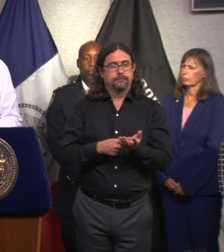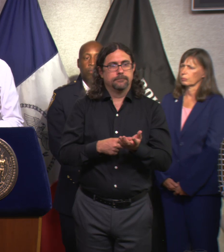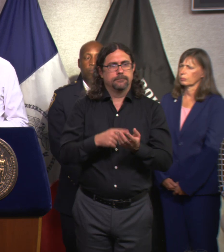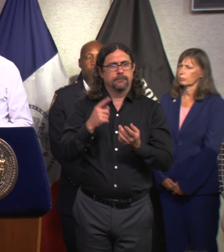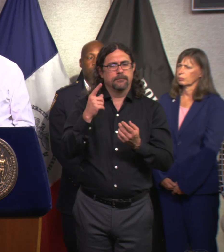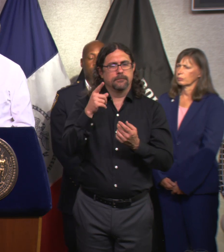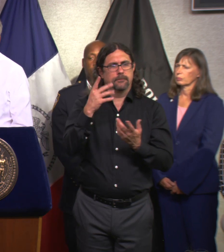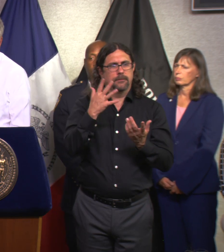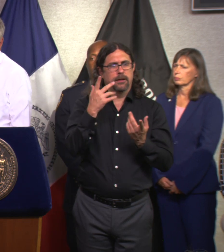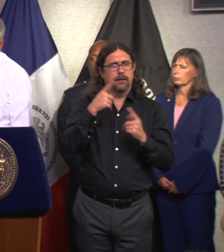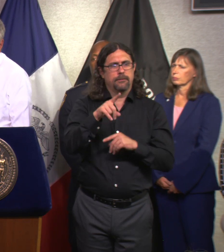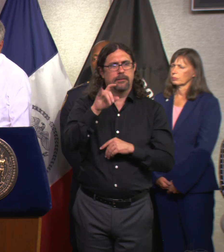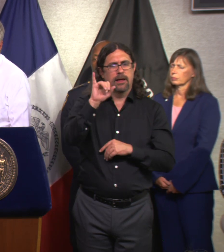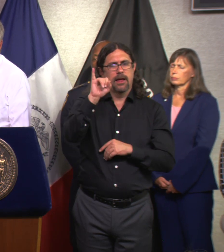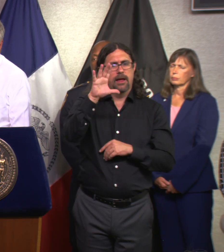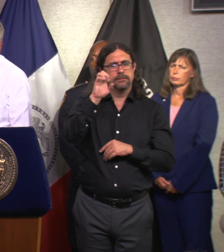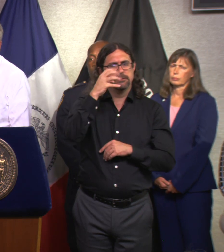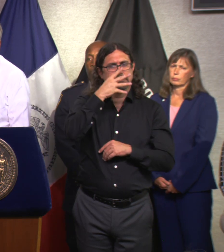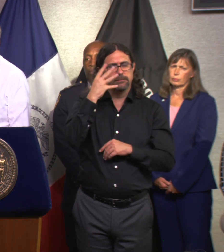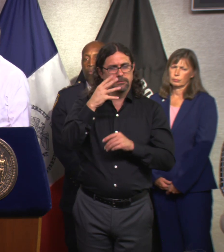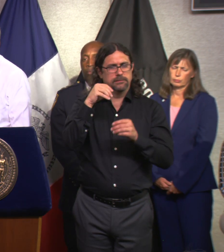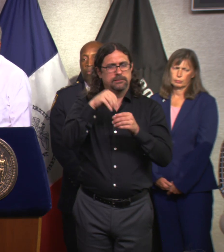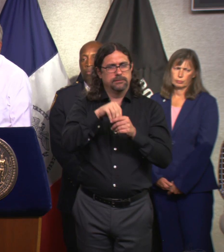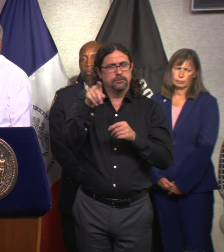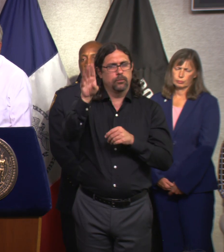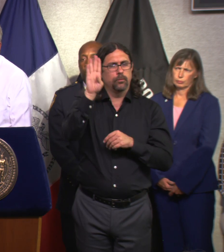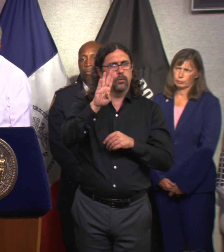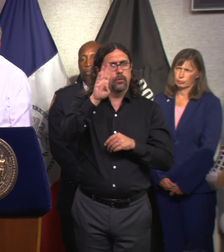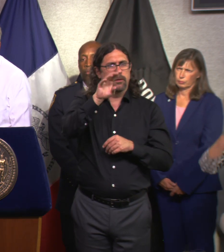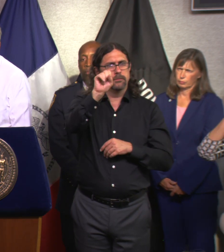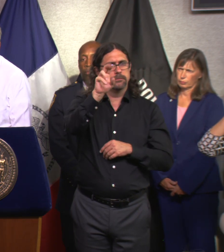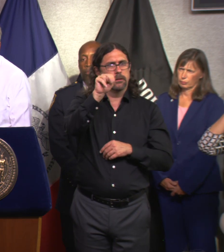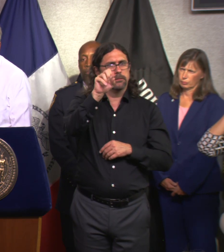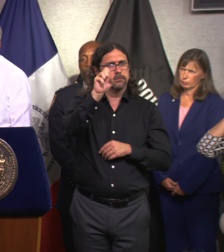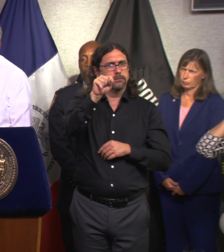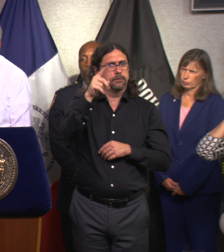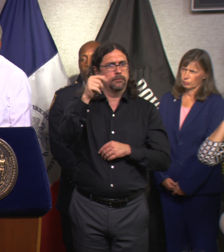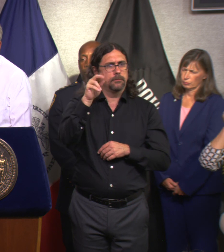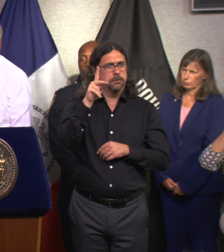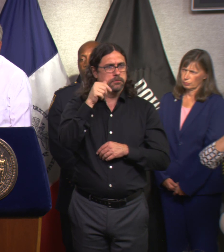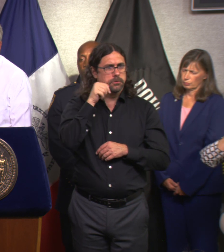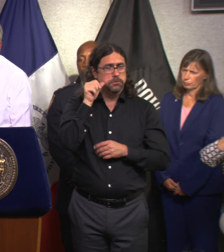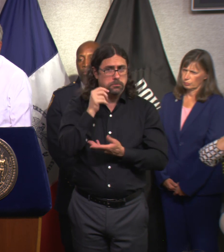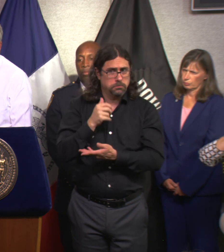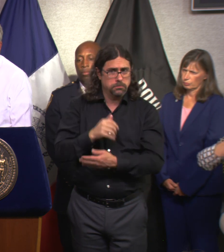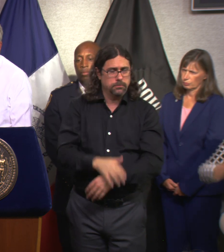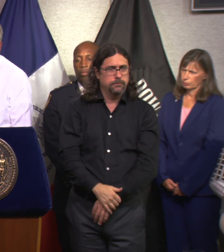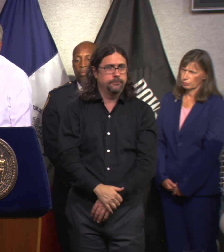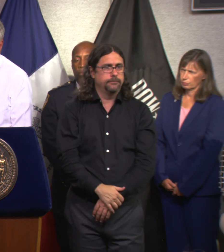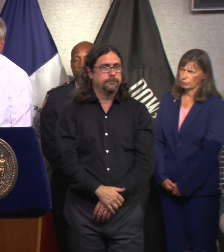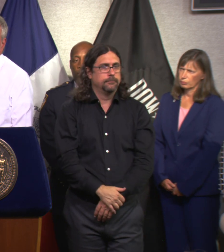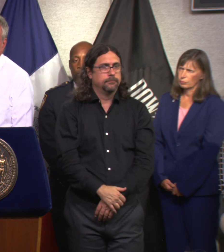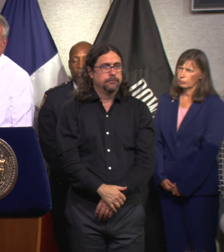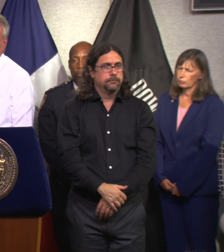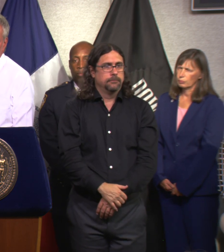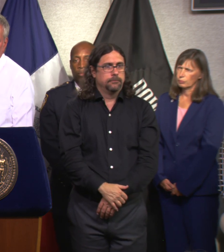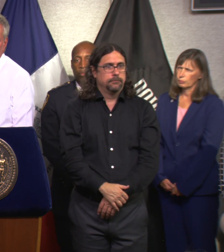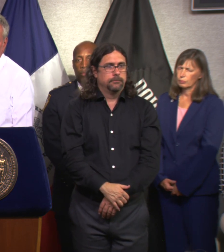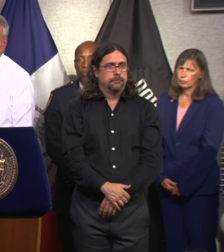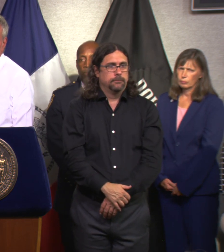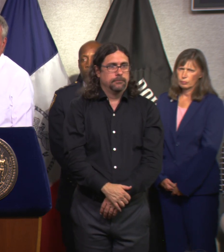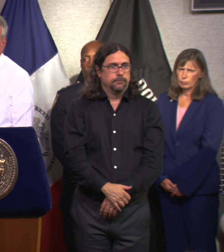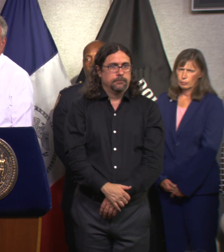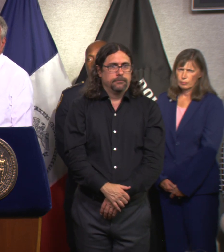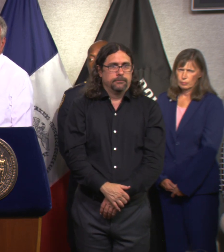the basics. And again, it's a very painful reality for everyone out there. There's a lot of